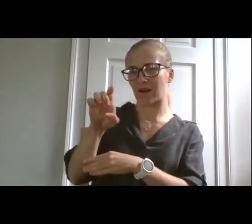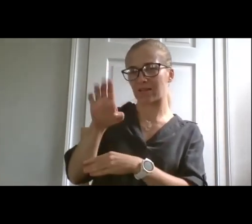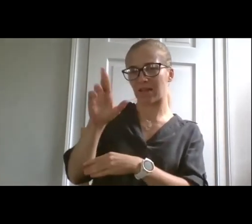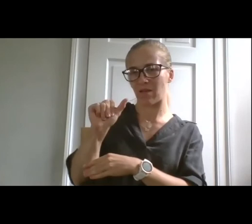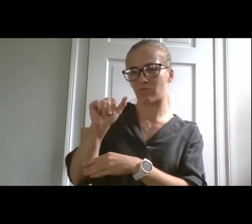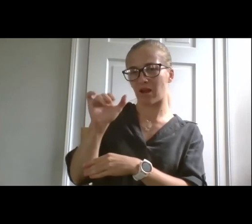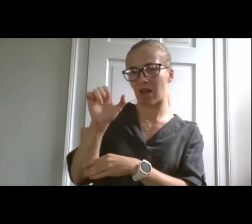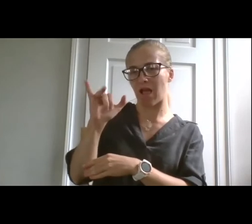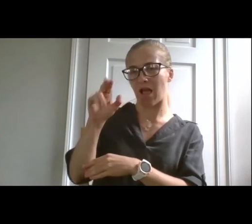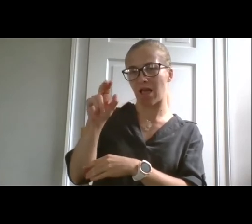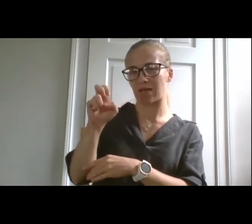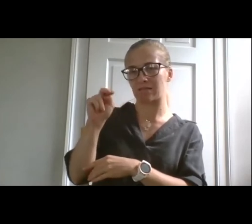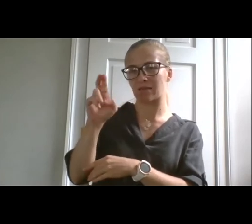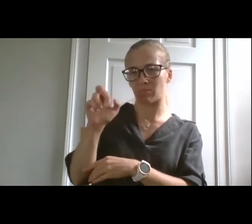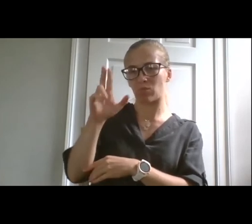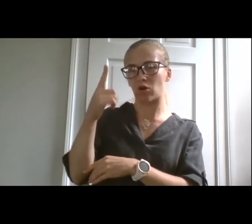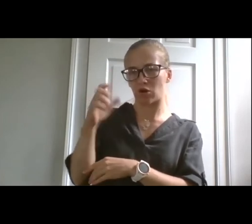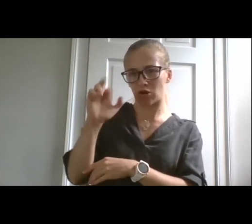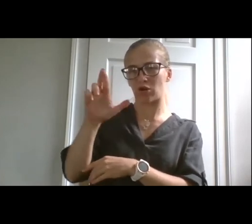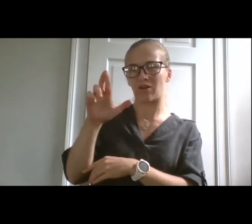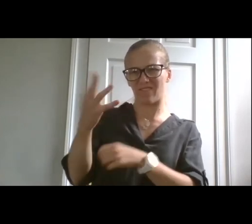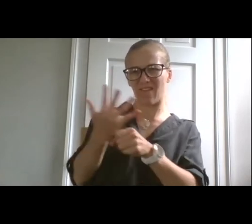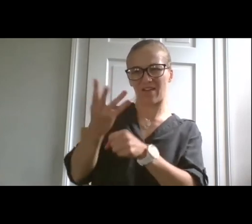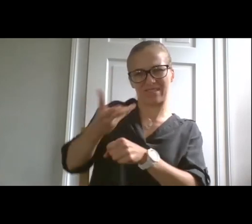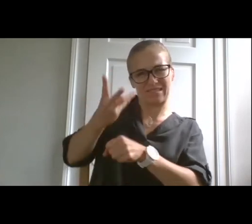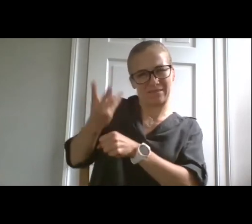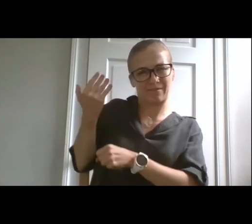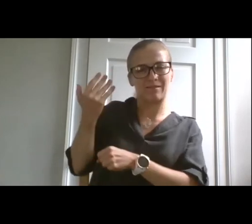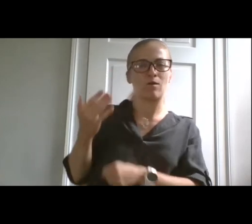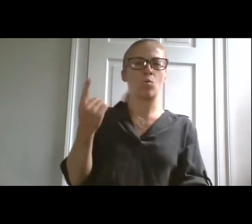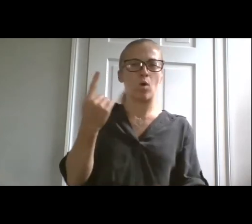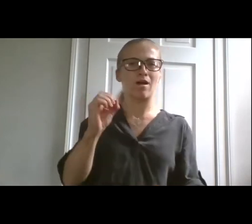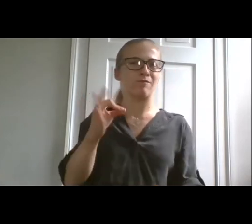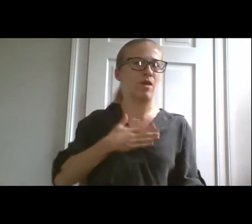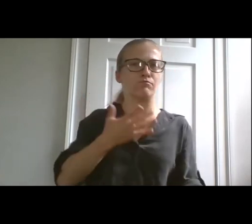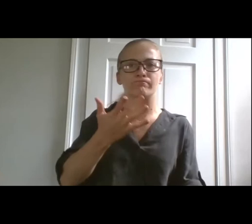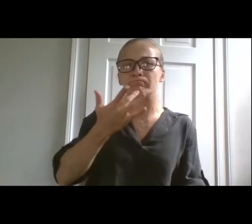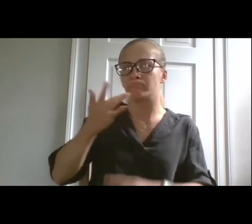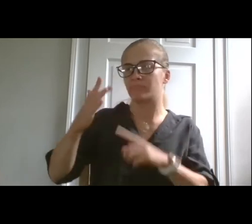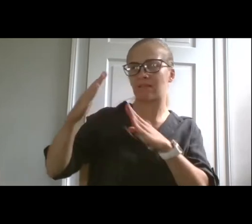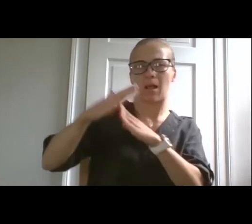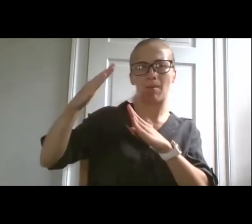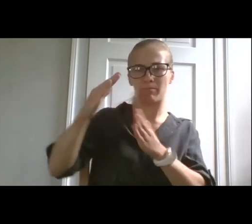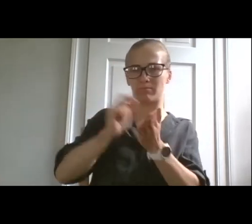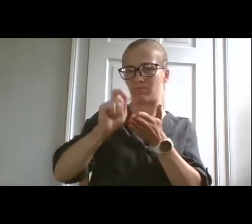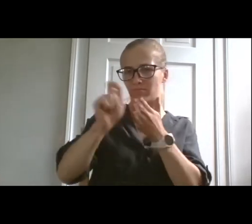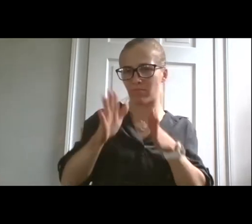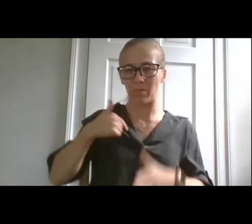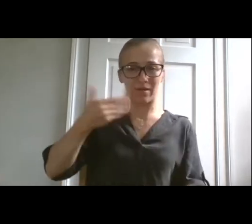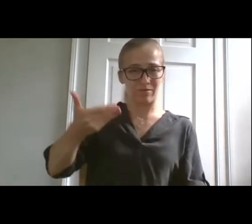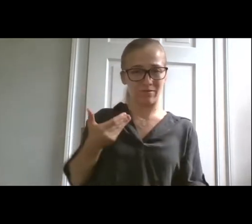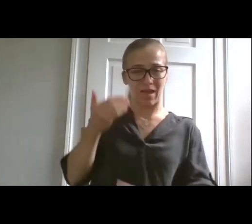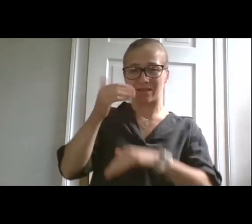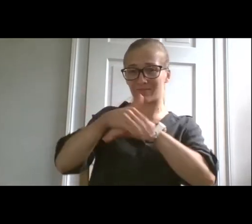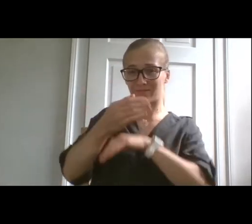Penn Faulkner Award 5-6 years ago now. She's been one of my favorite authors since forever. And I got invited to the dinner and we just